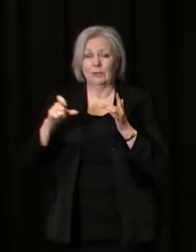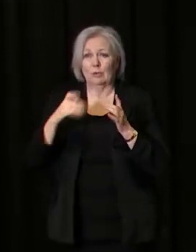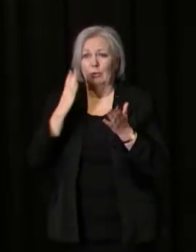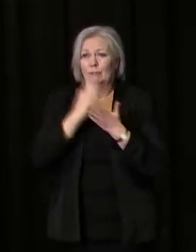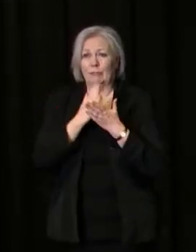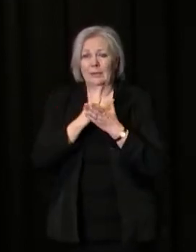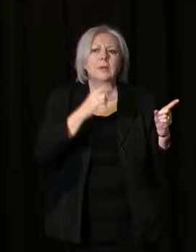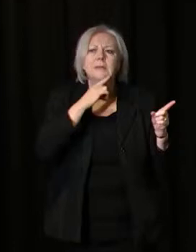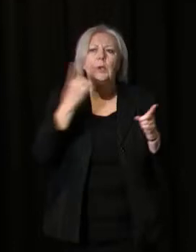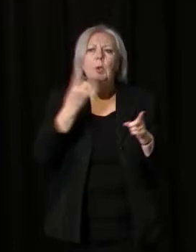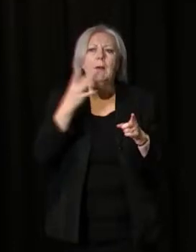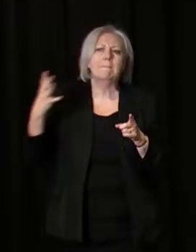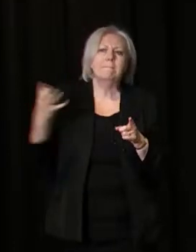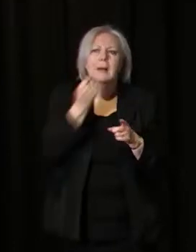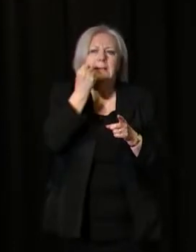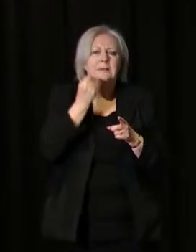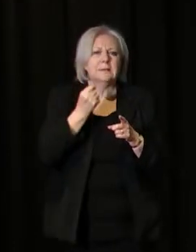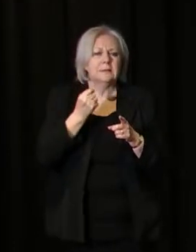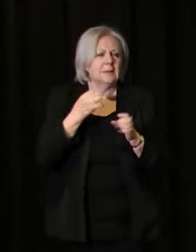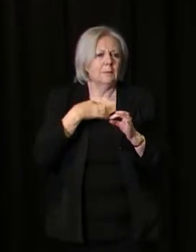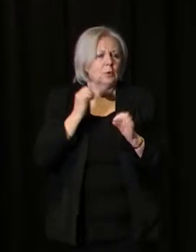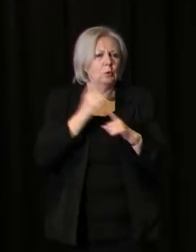question.